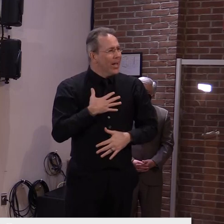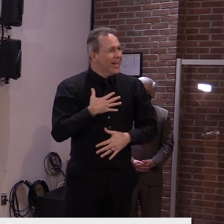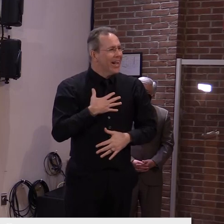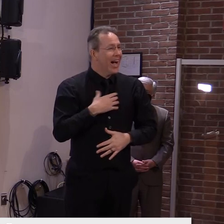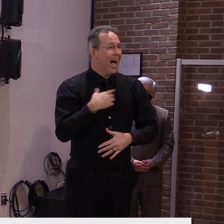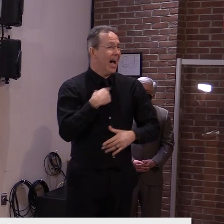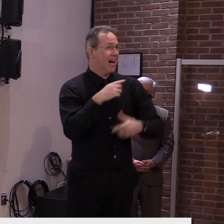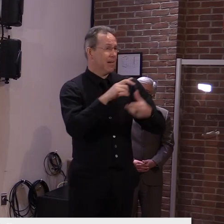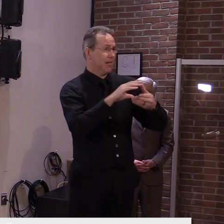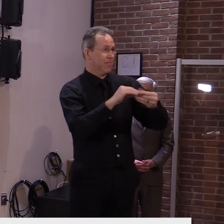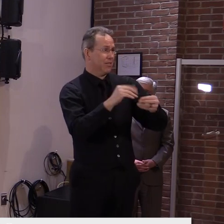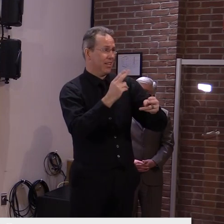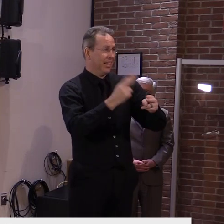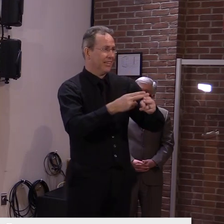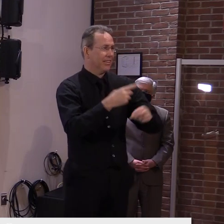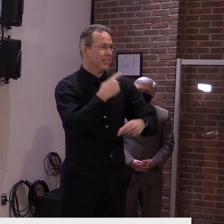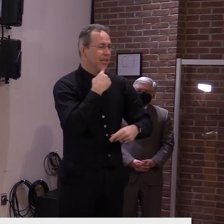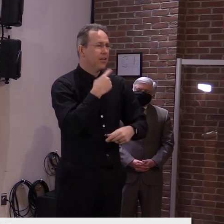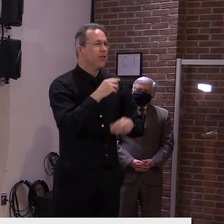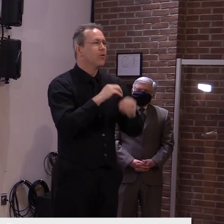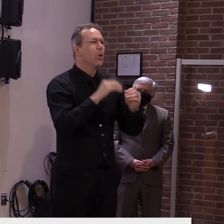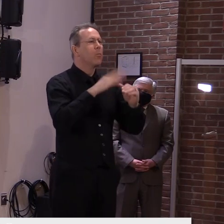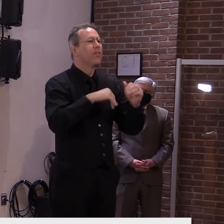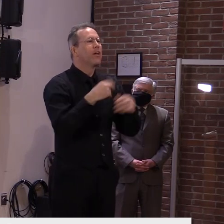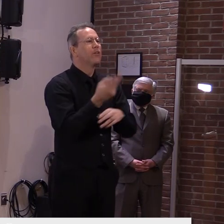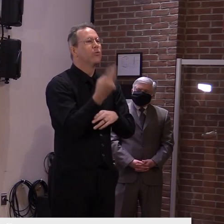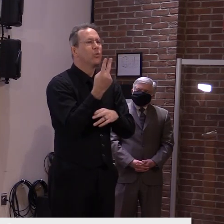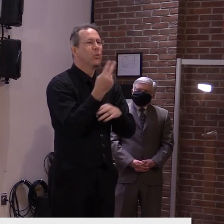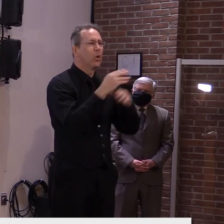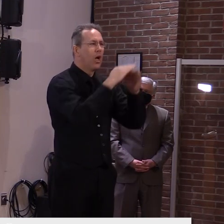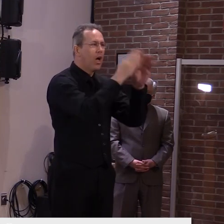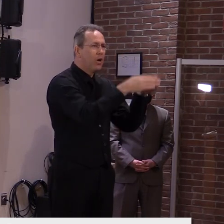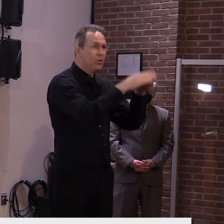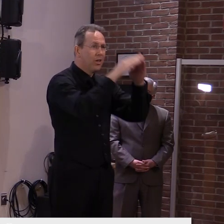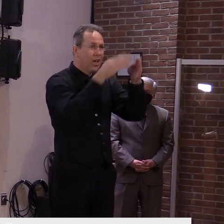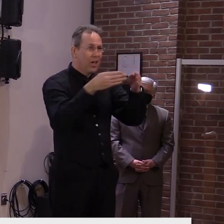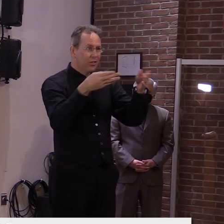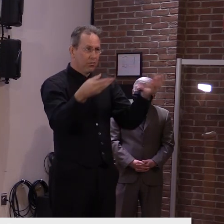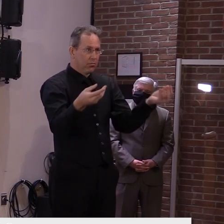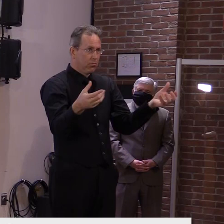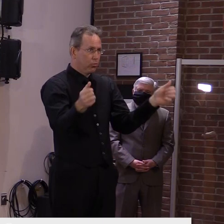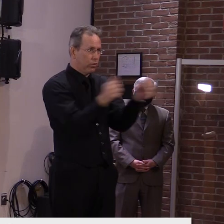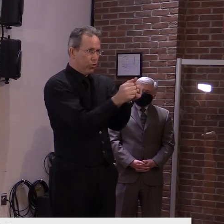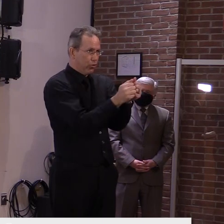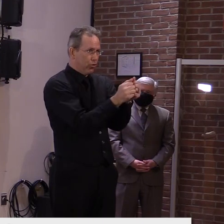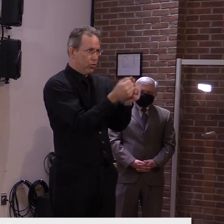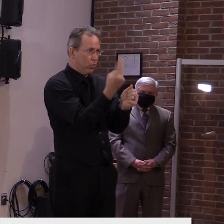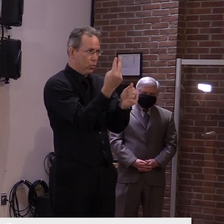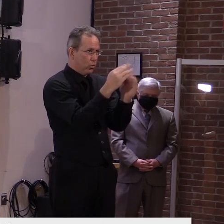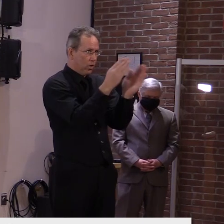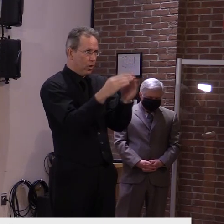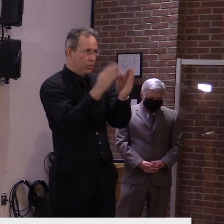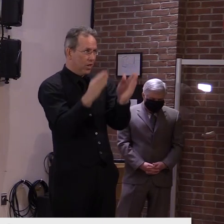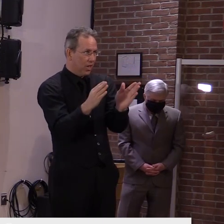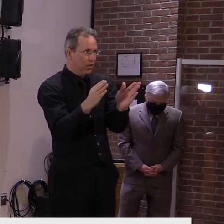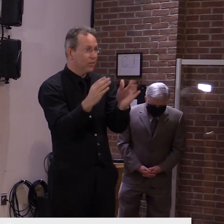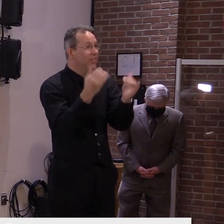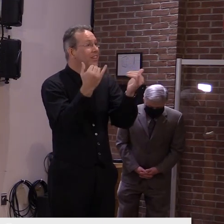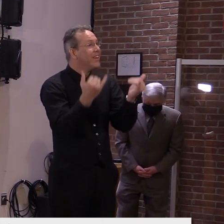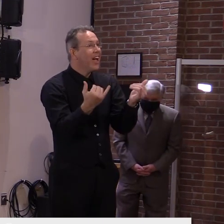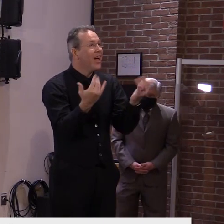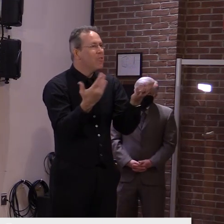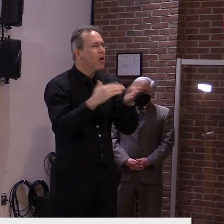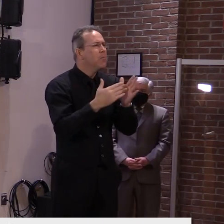could gather. And right. we have not implemented that at this point in time, but stay tuned. Okay.